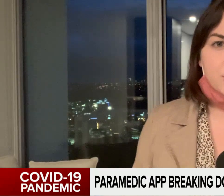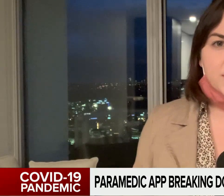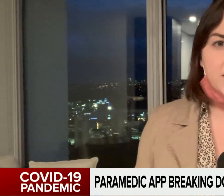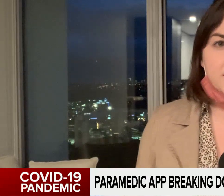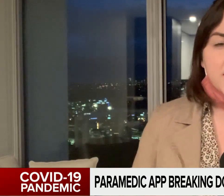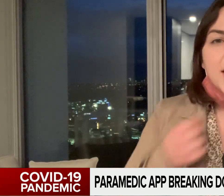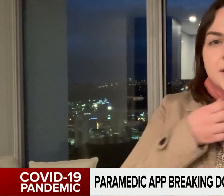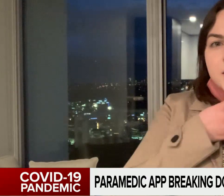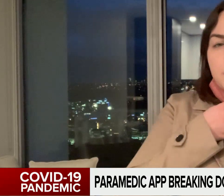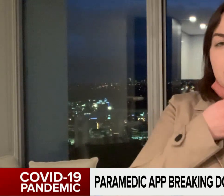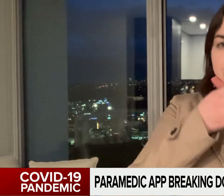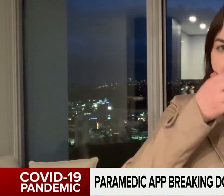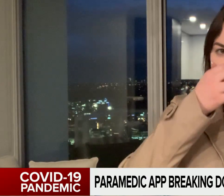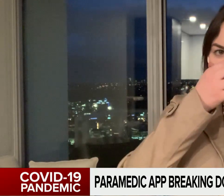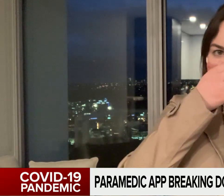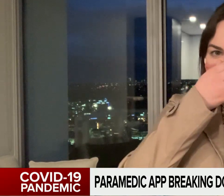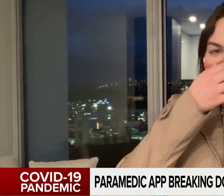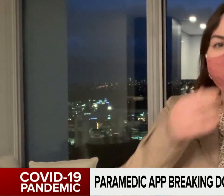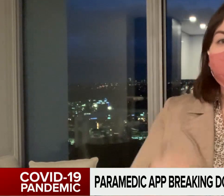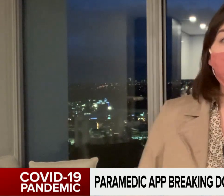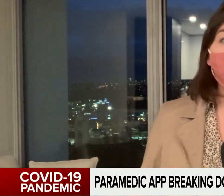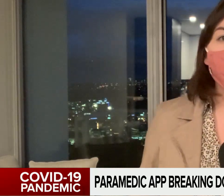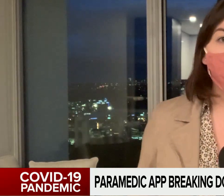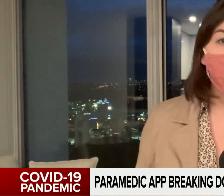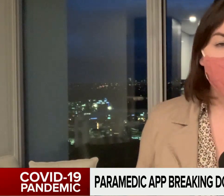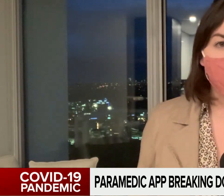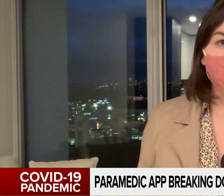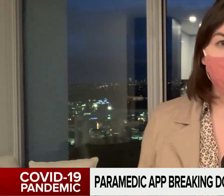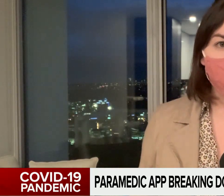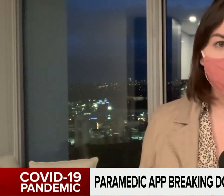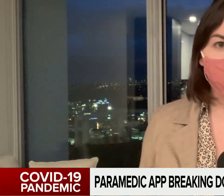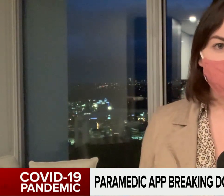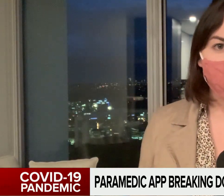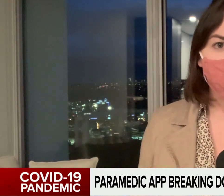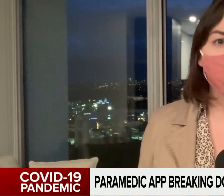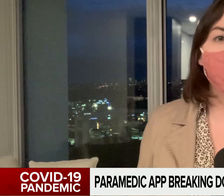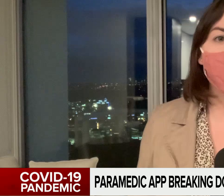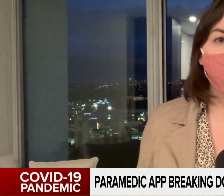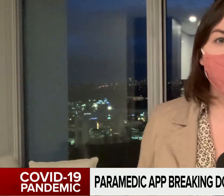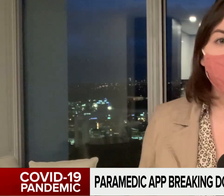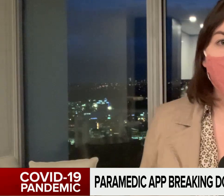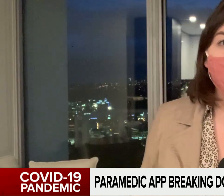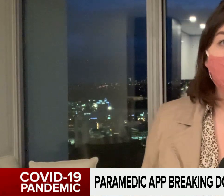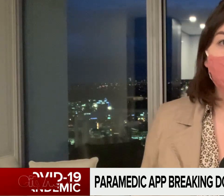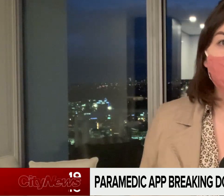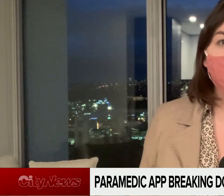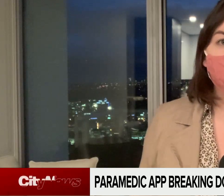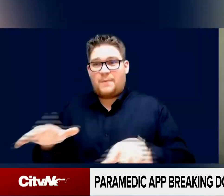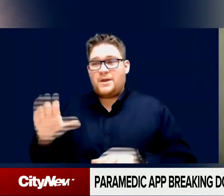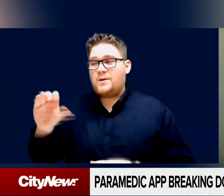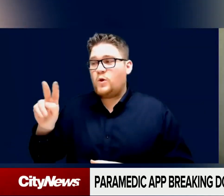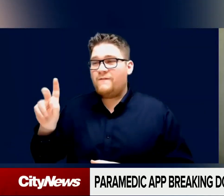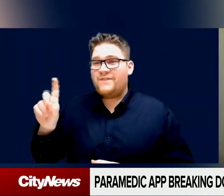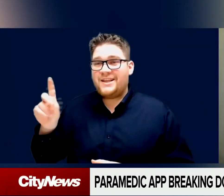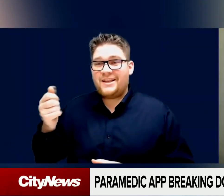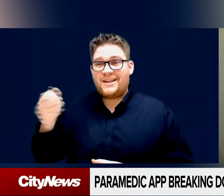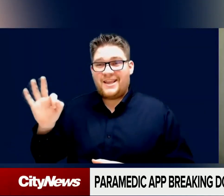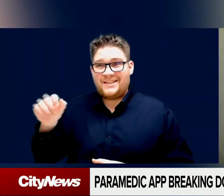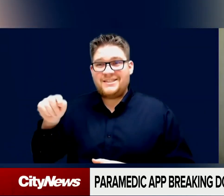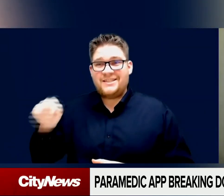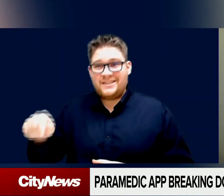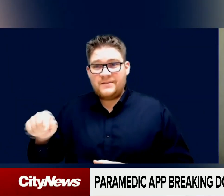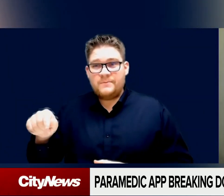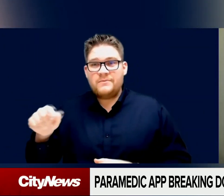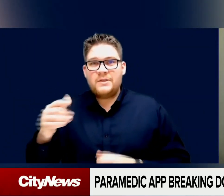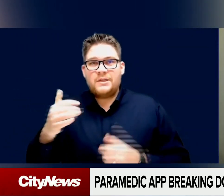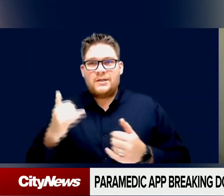during emergencies, since paramedics began following COVID-19 safety protocols like wearing masks. Specifically